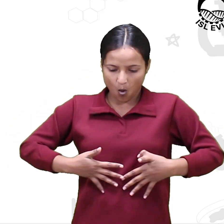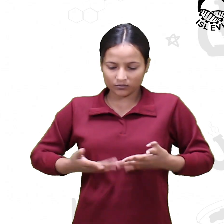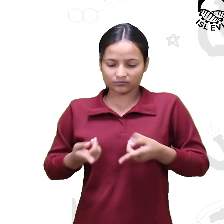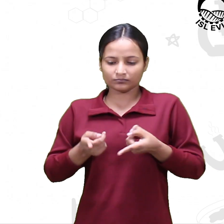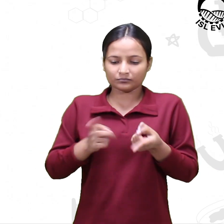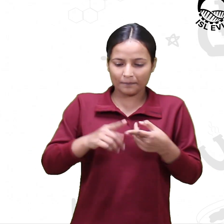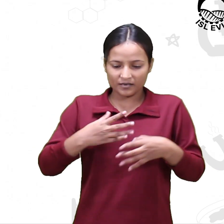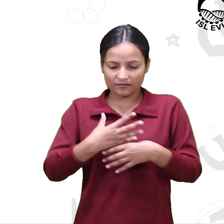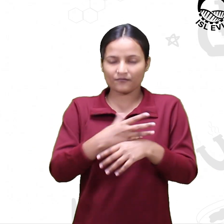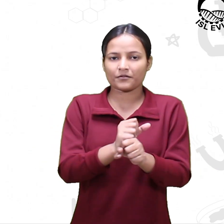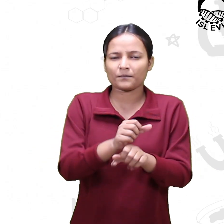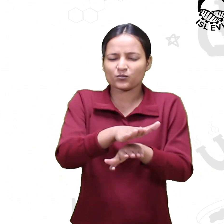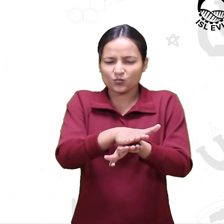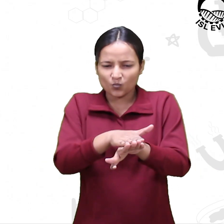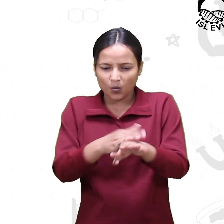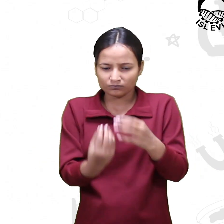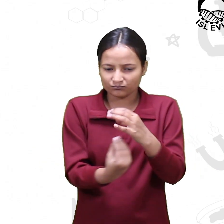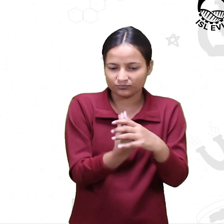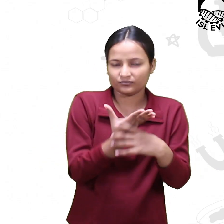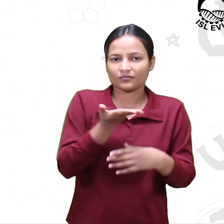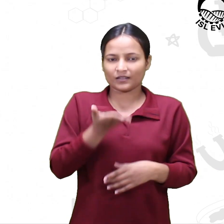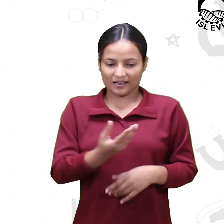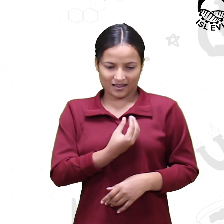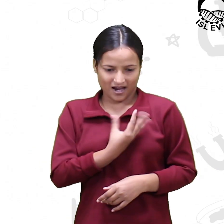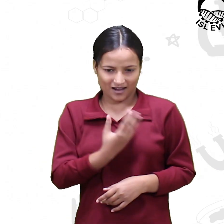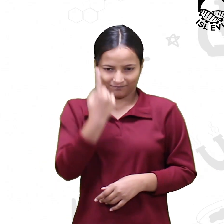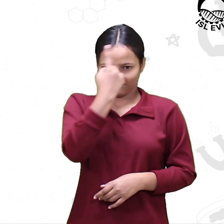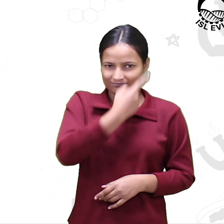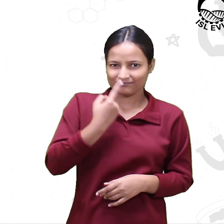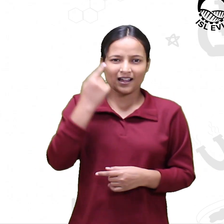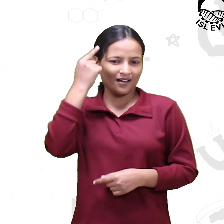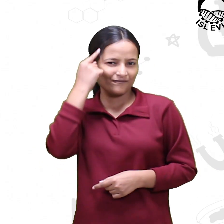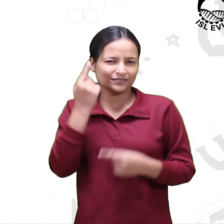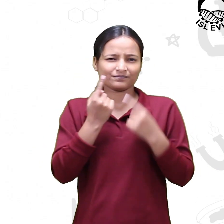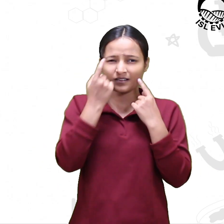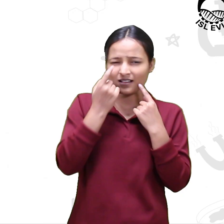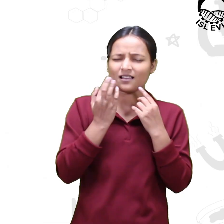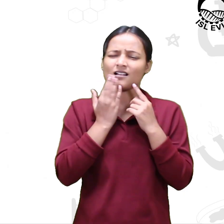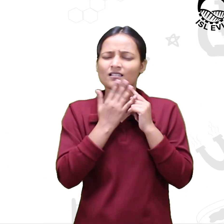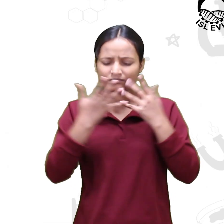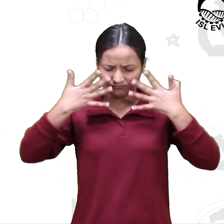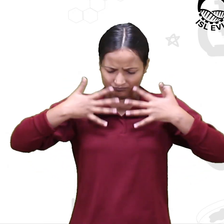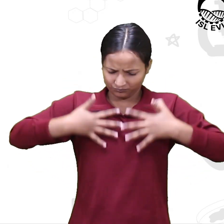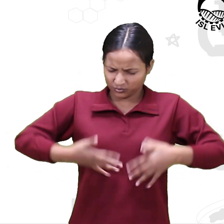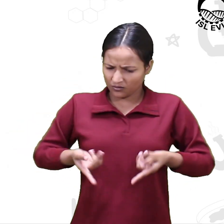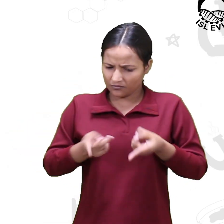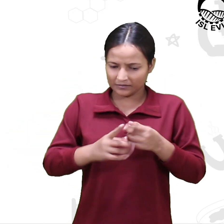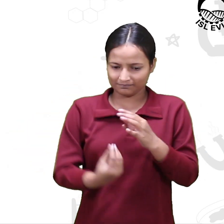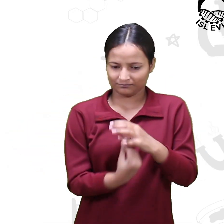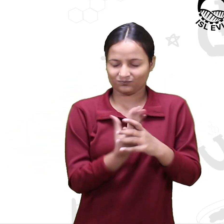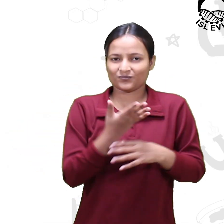of cells. One such type of specialized cells also give rise to the future melanocytes.